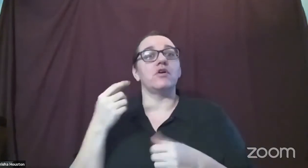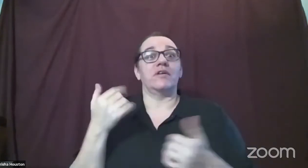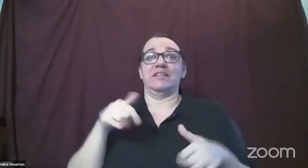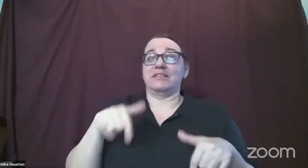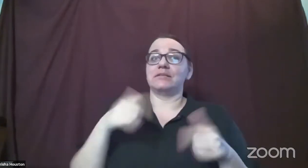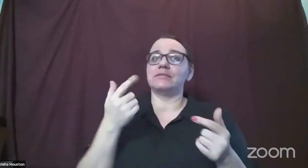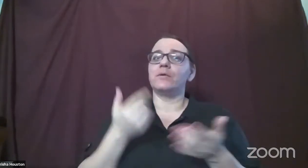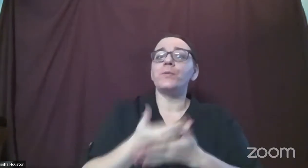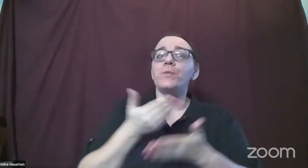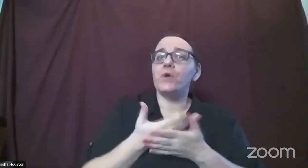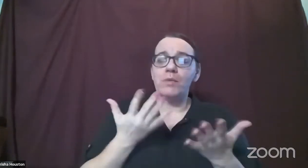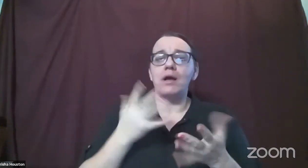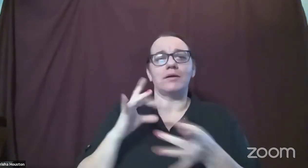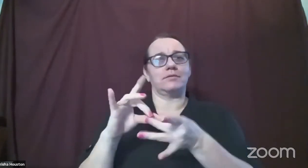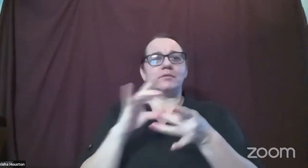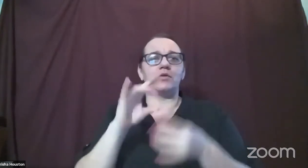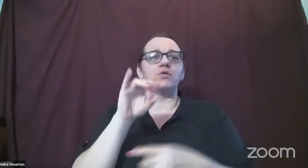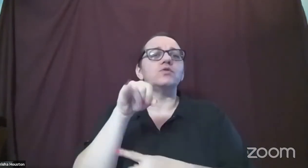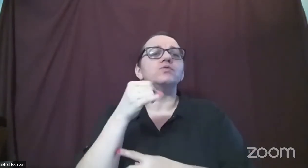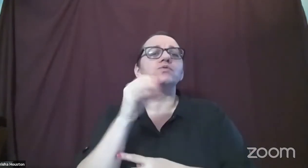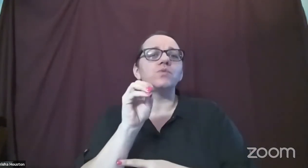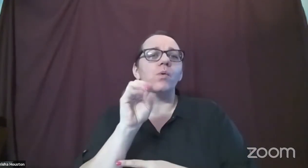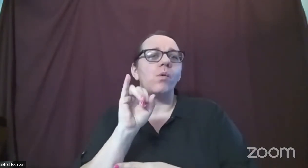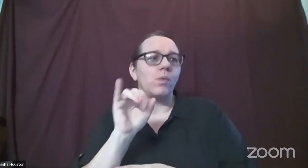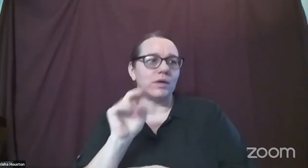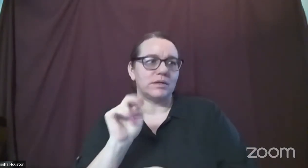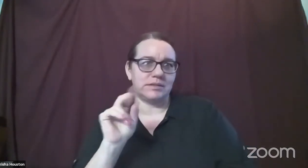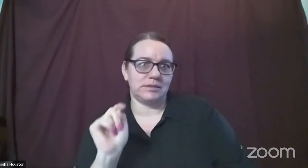all areas that this agency serves.